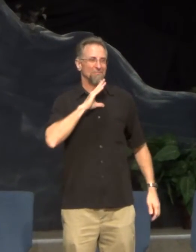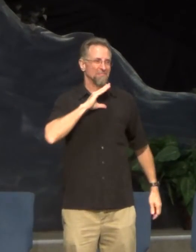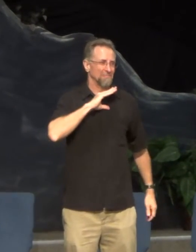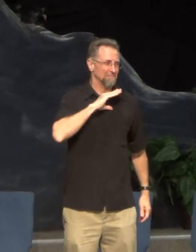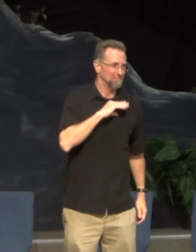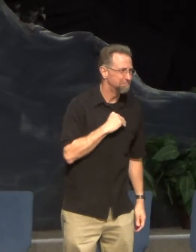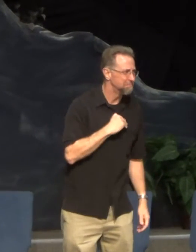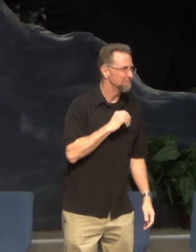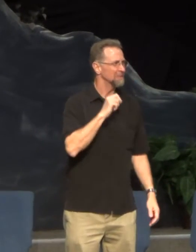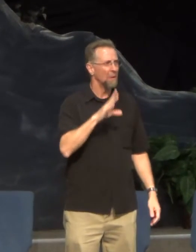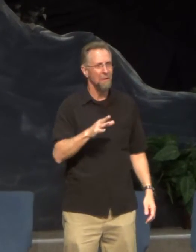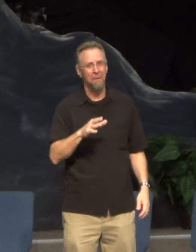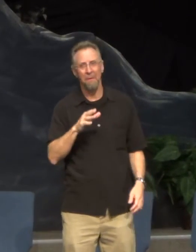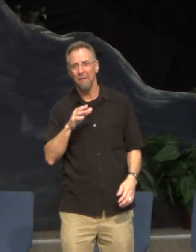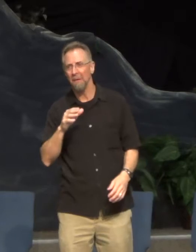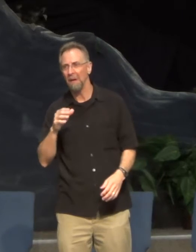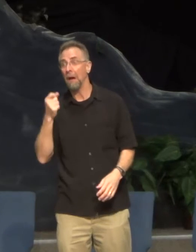our prayer is that if you feel down,